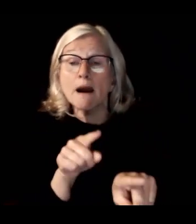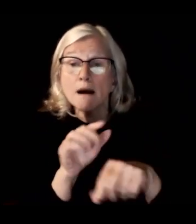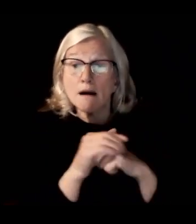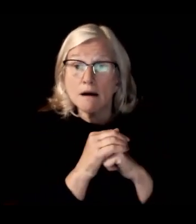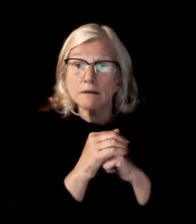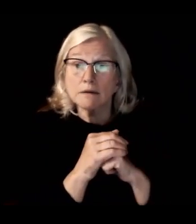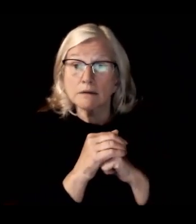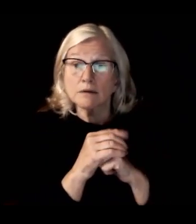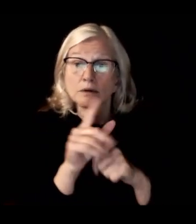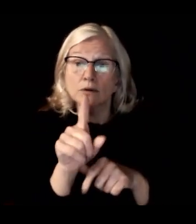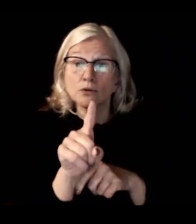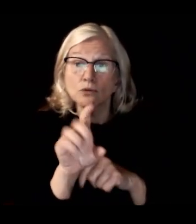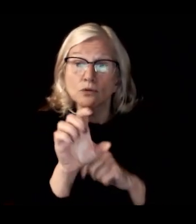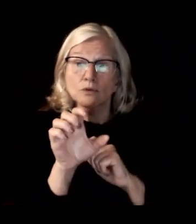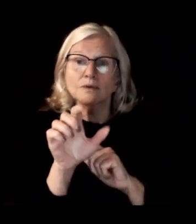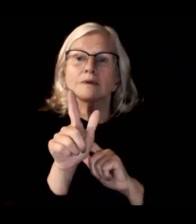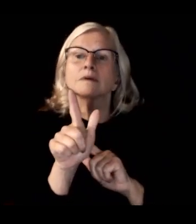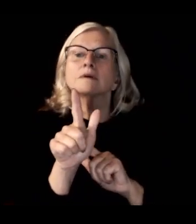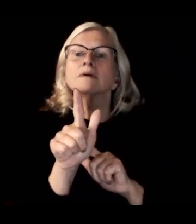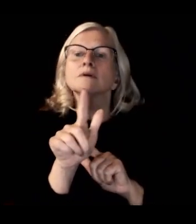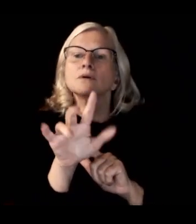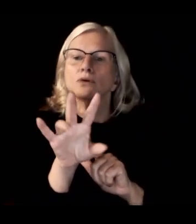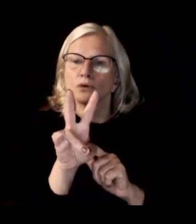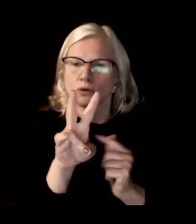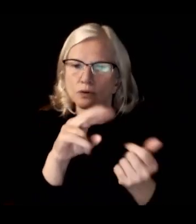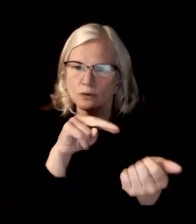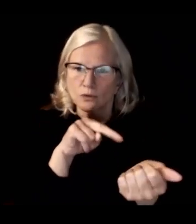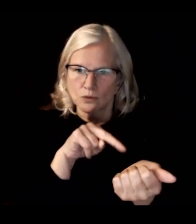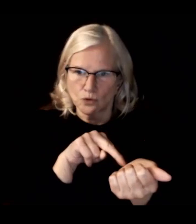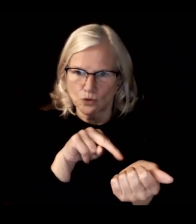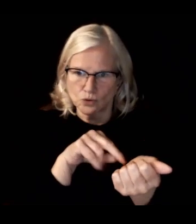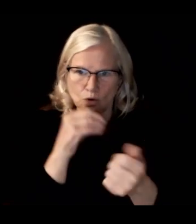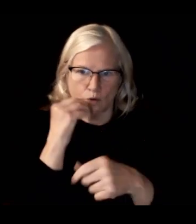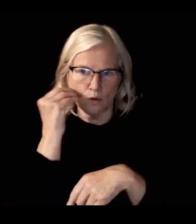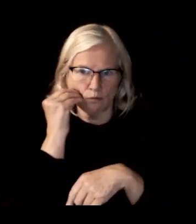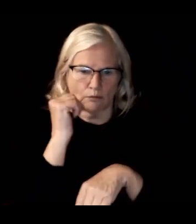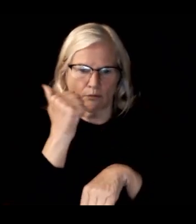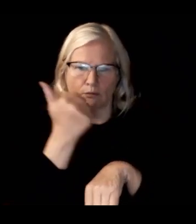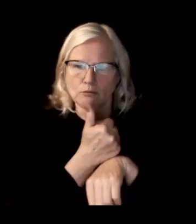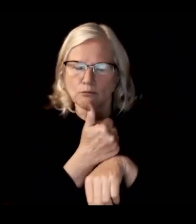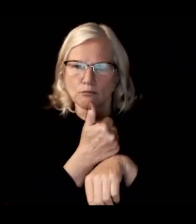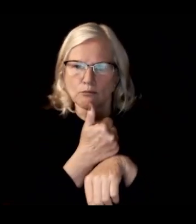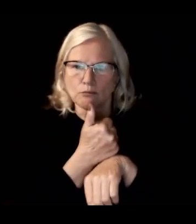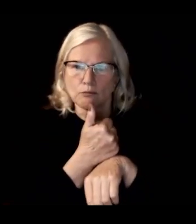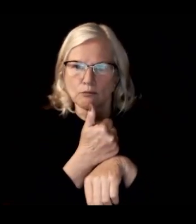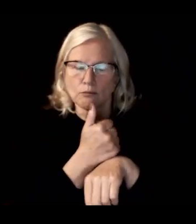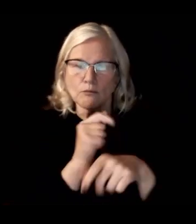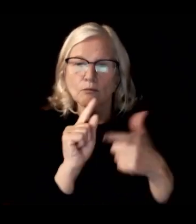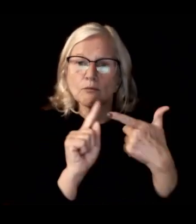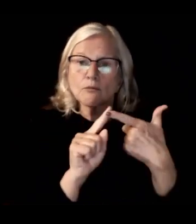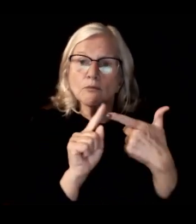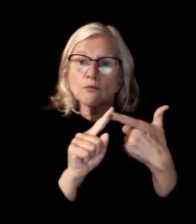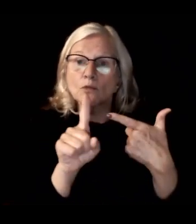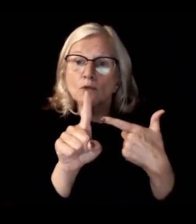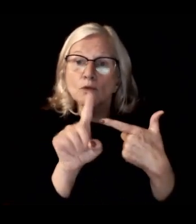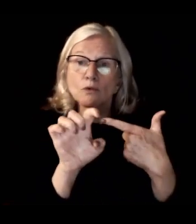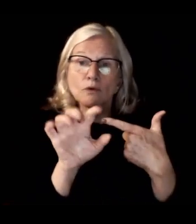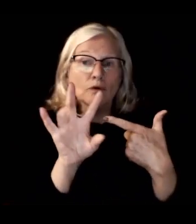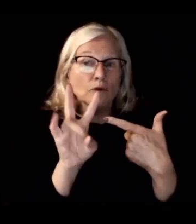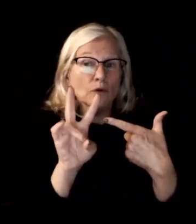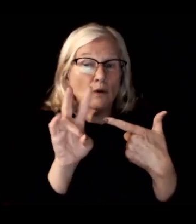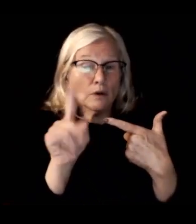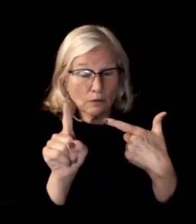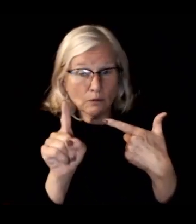127 nursing homes have implemented, and 171 home care providers or assisted living